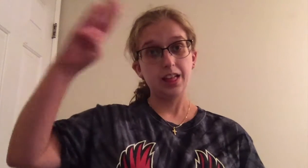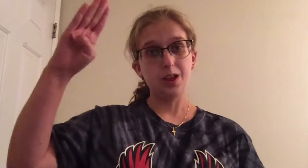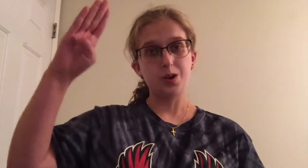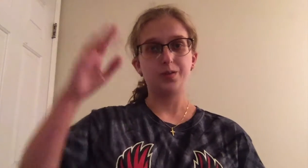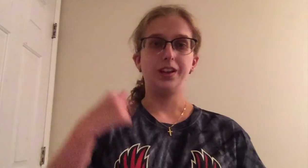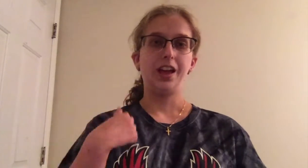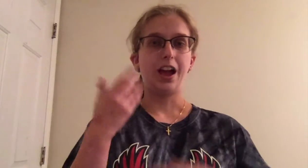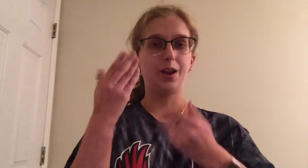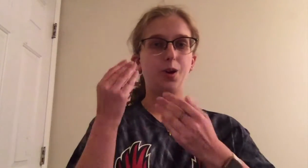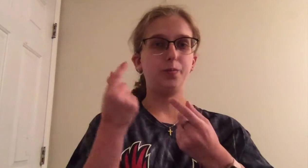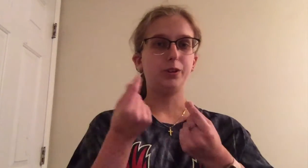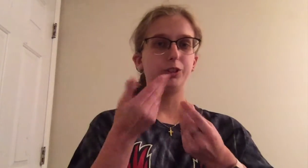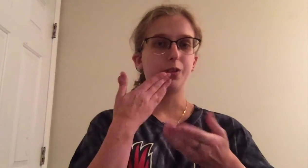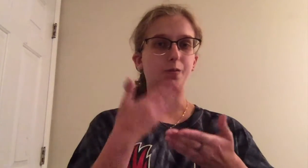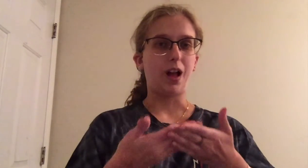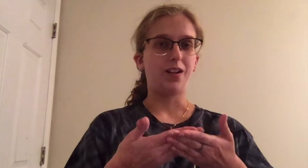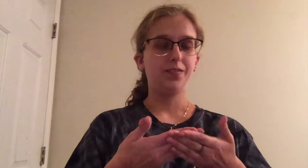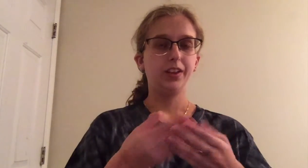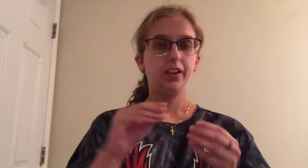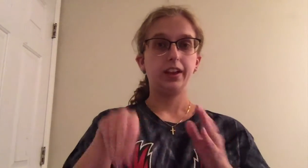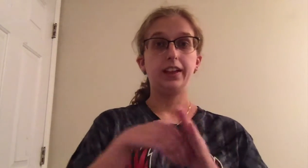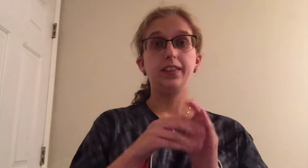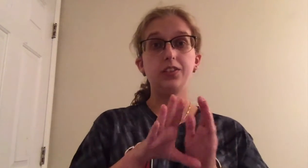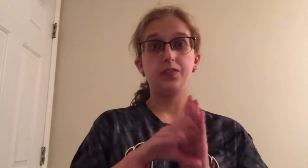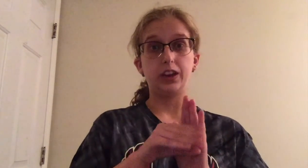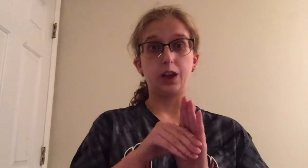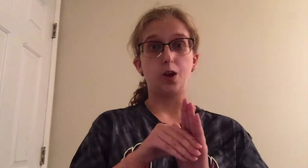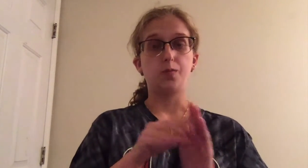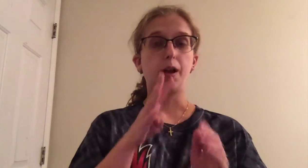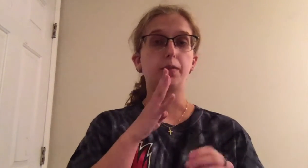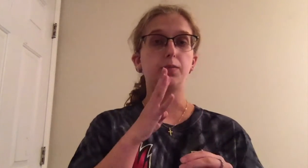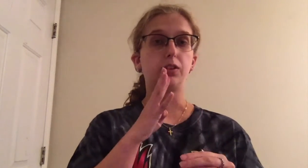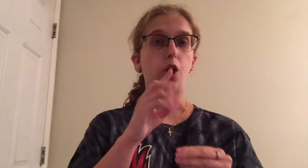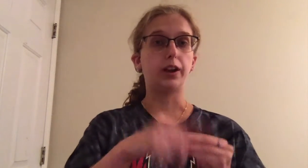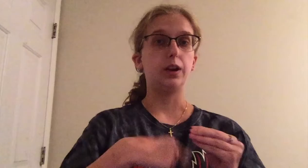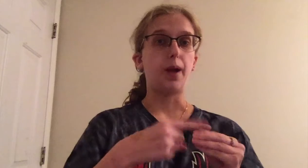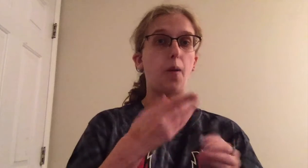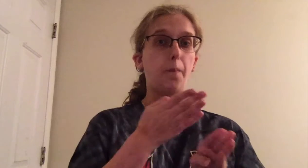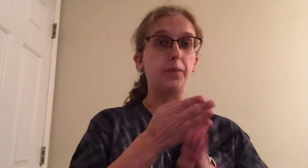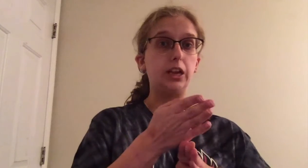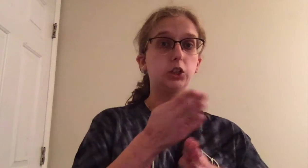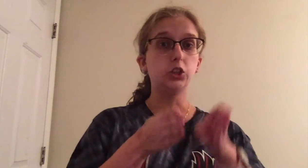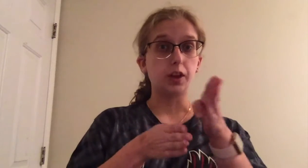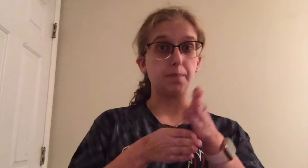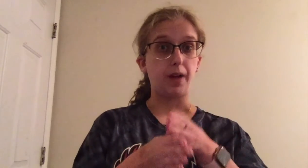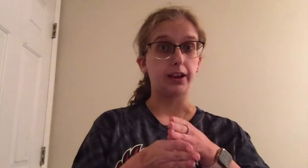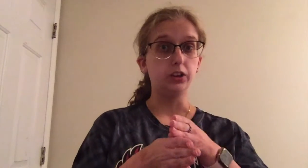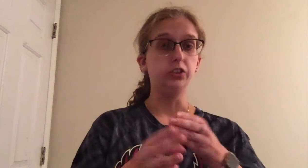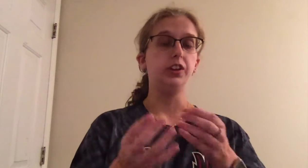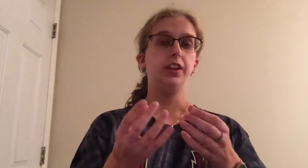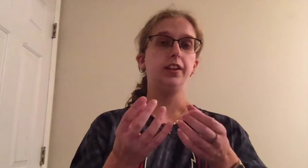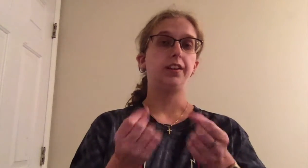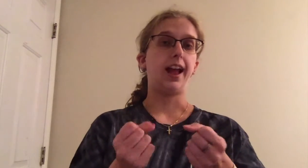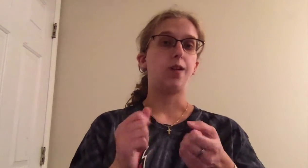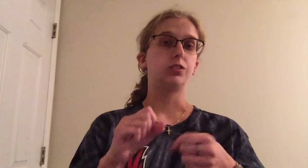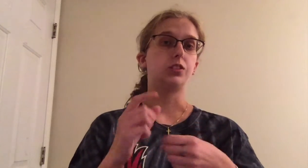Hello, I hope you're doing well. In this video, I'm going to be talking about majors and minors and how to sign